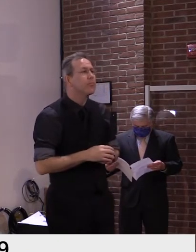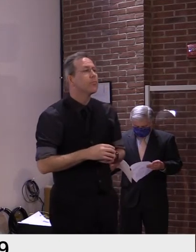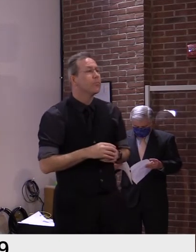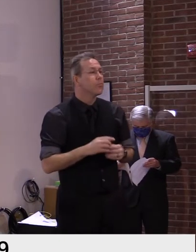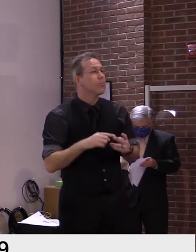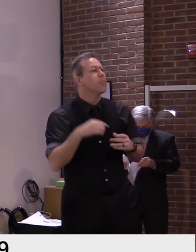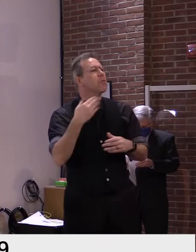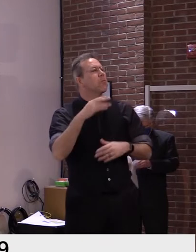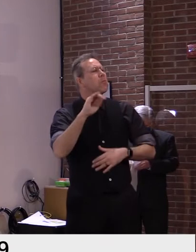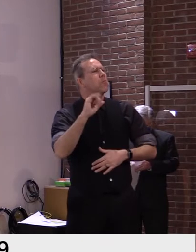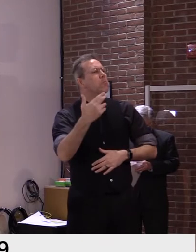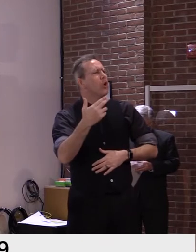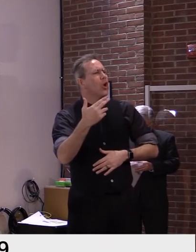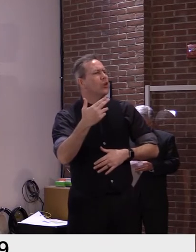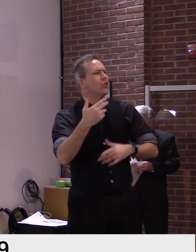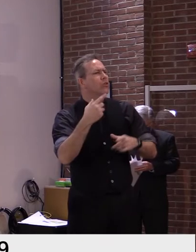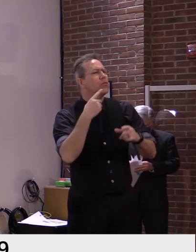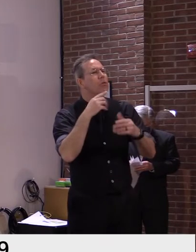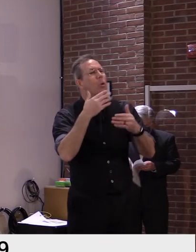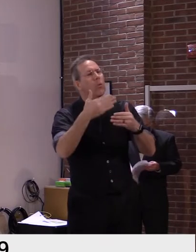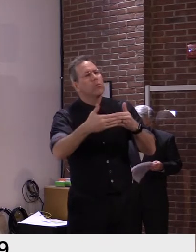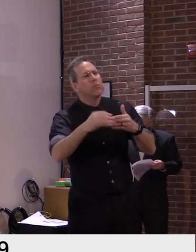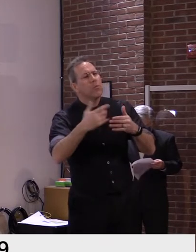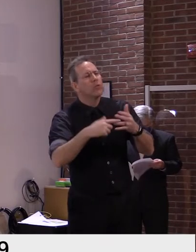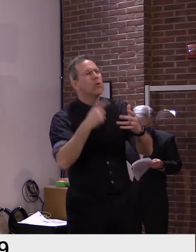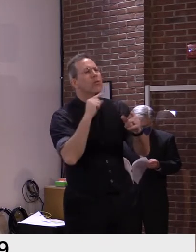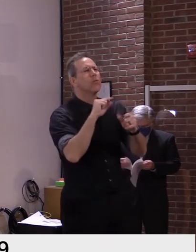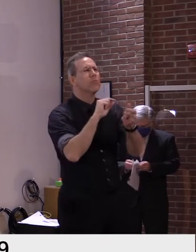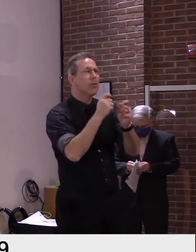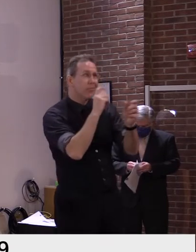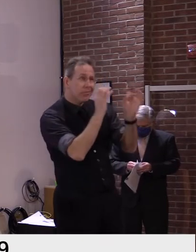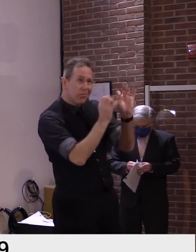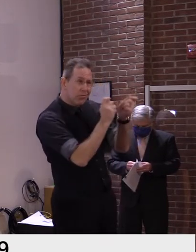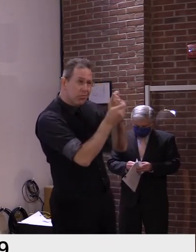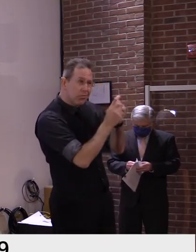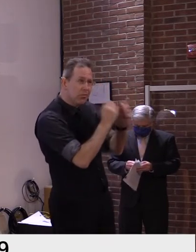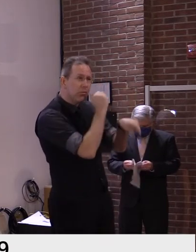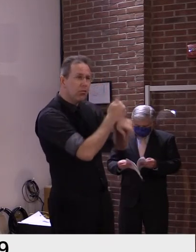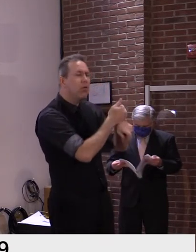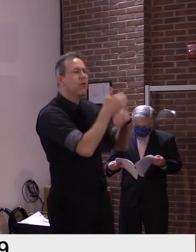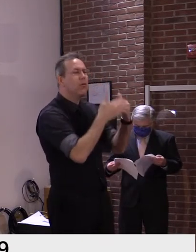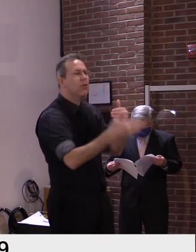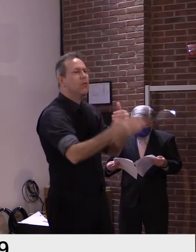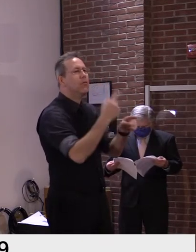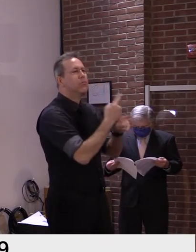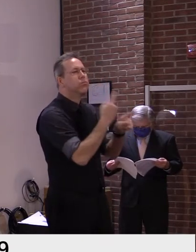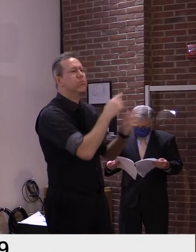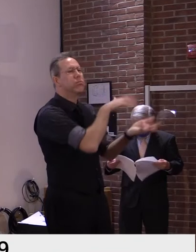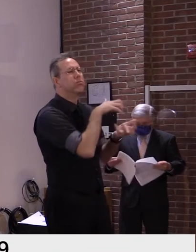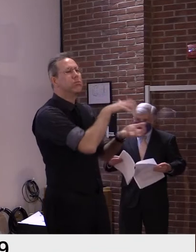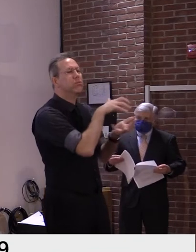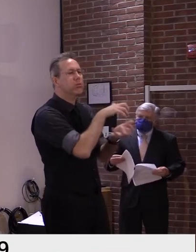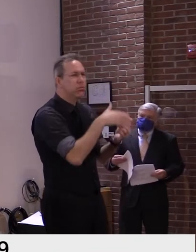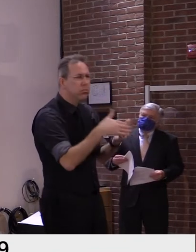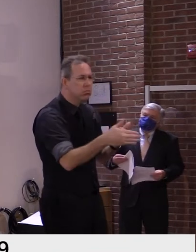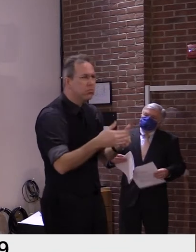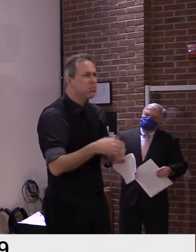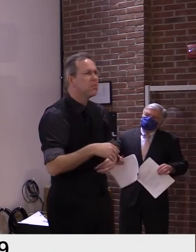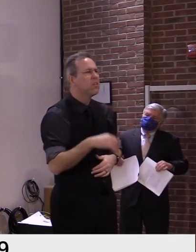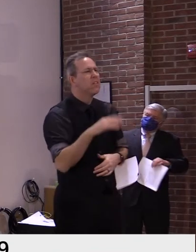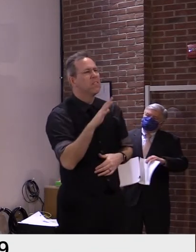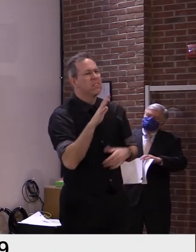single week. And then in April, they believe we'll be getting receiving 5,000 to 6,000 weekly. So